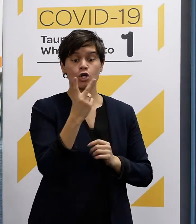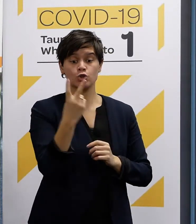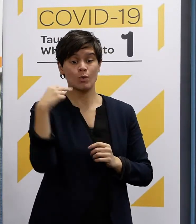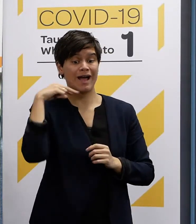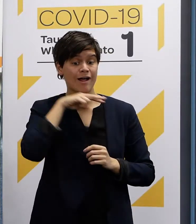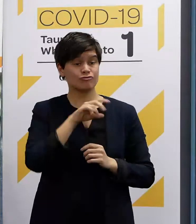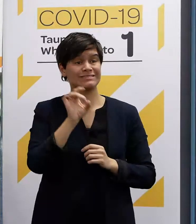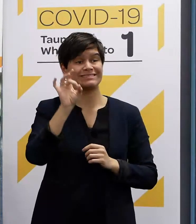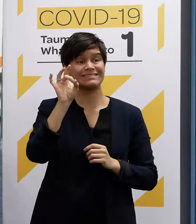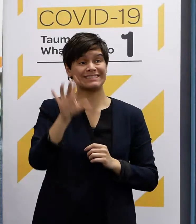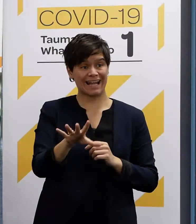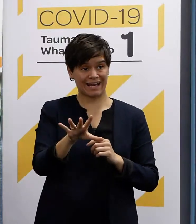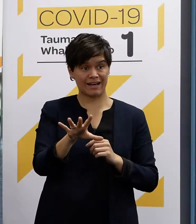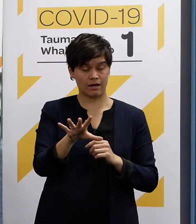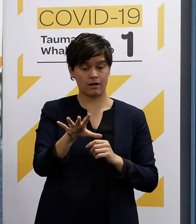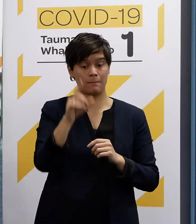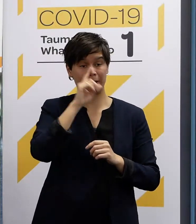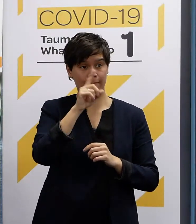represents another 10%.